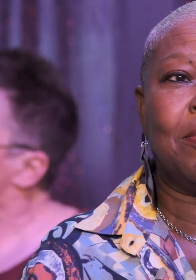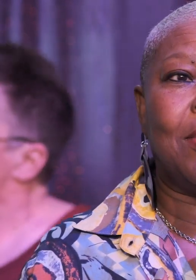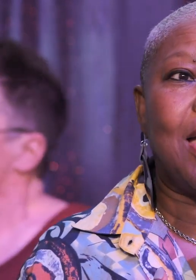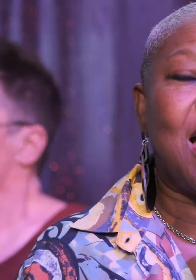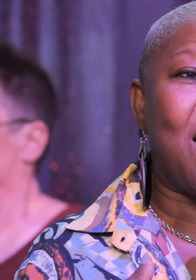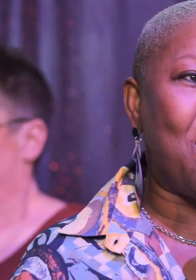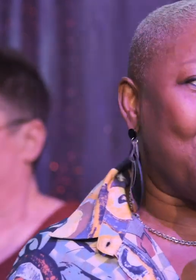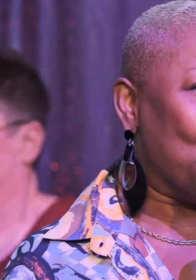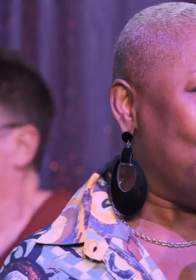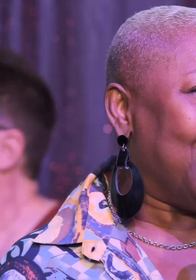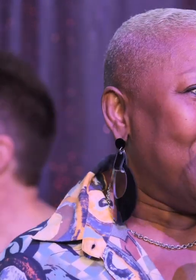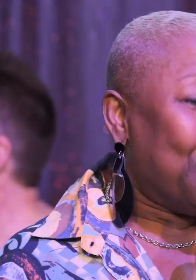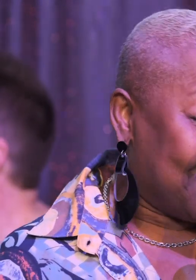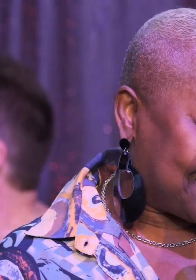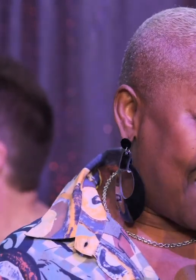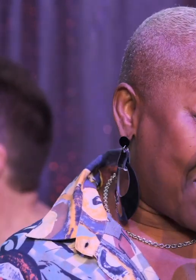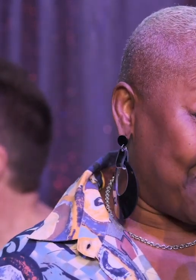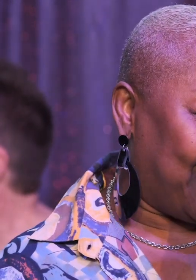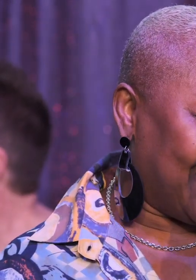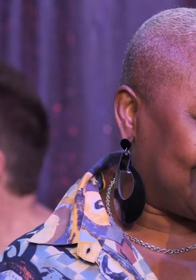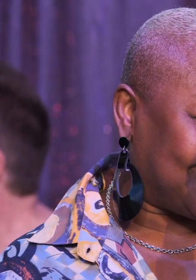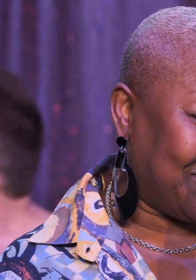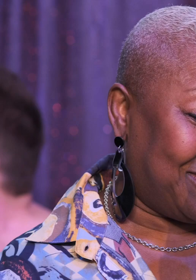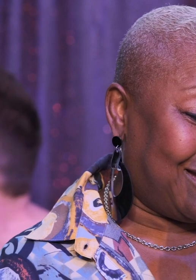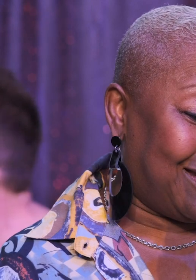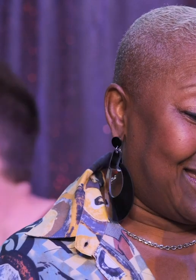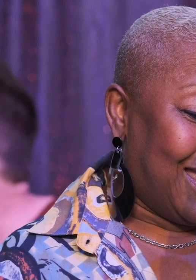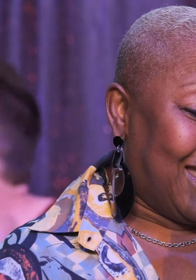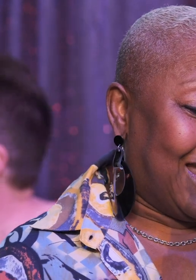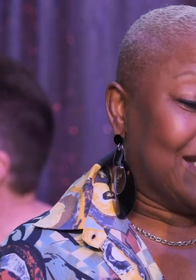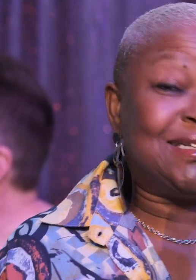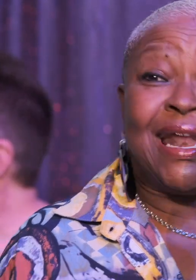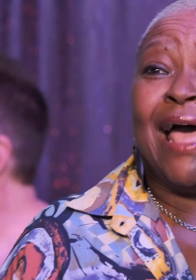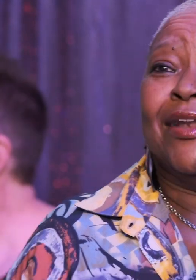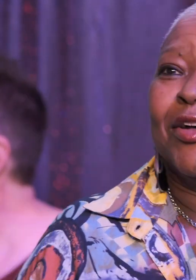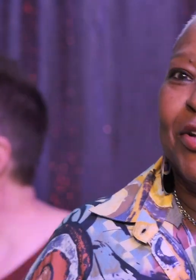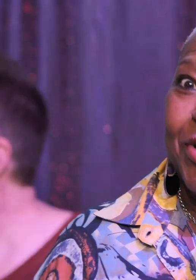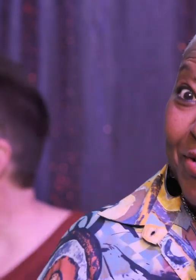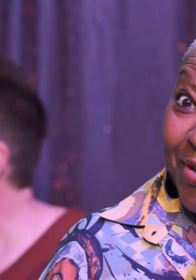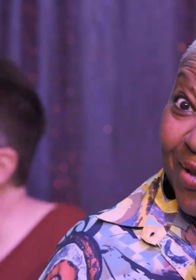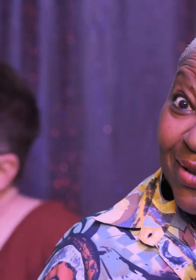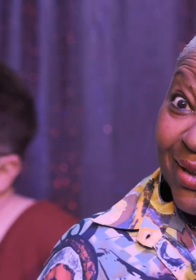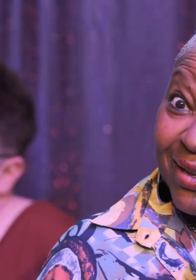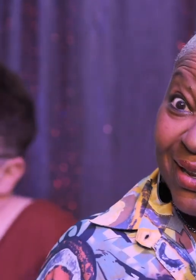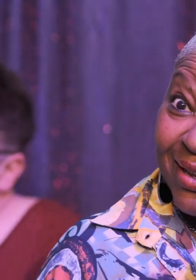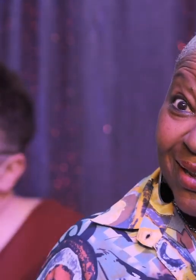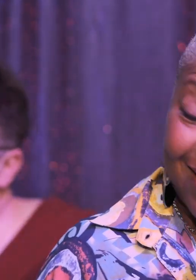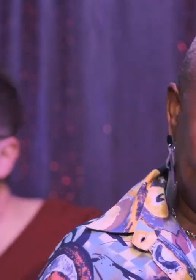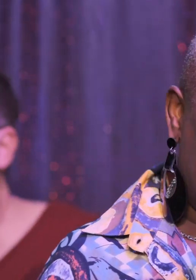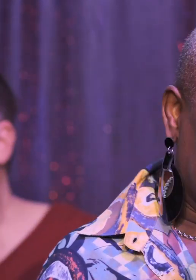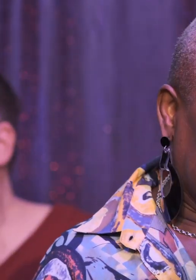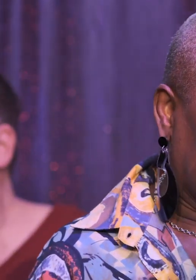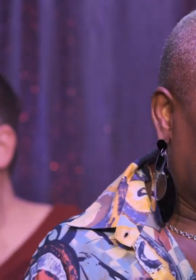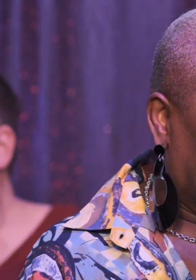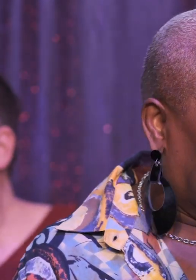them, oh, you saw my picture? Did I look good?